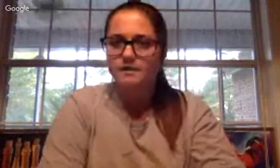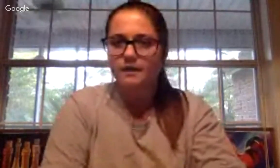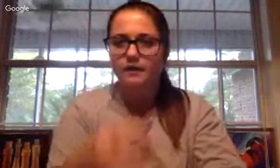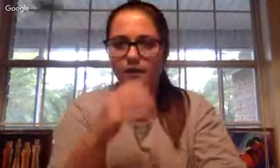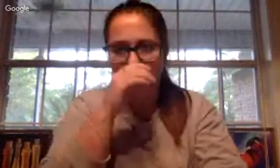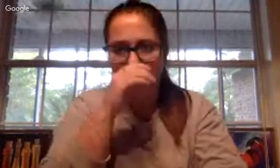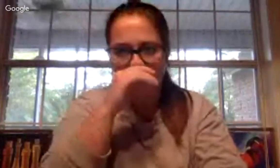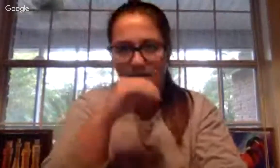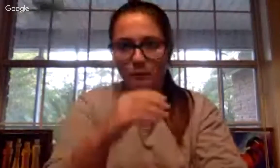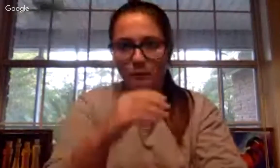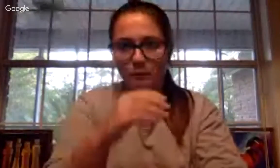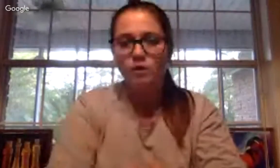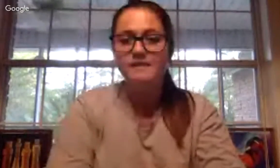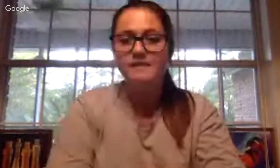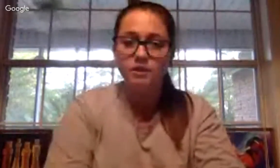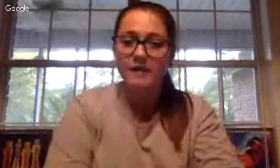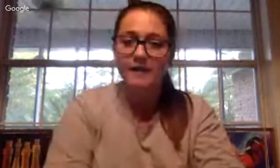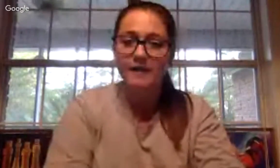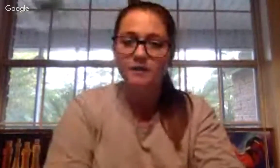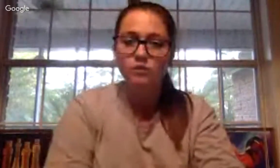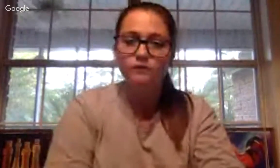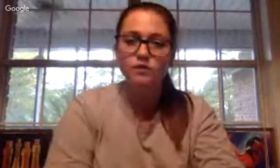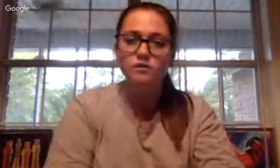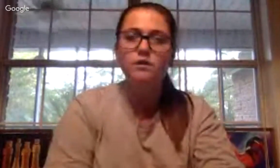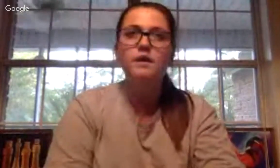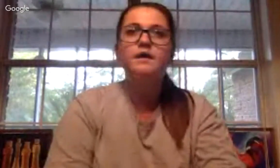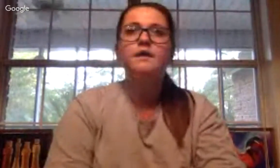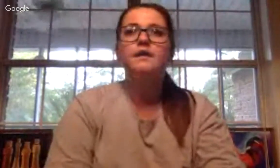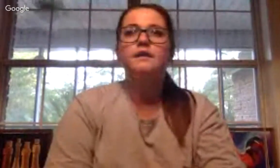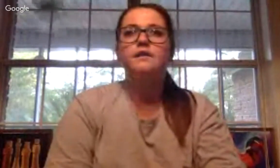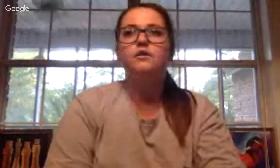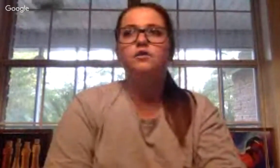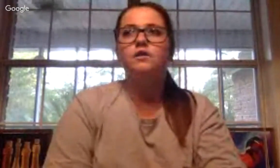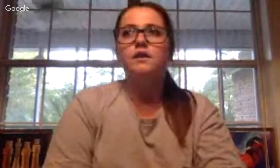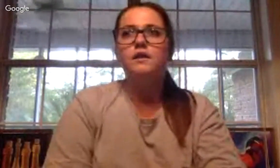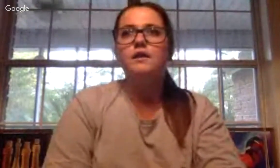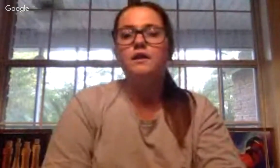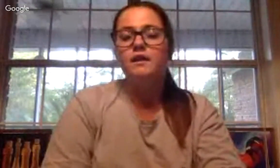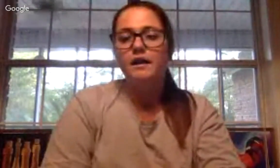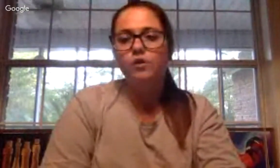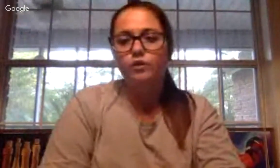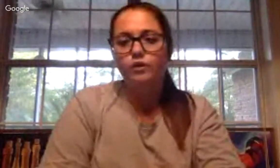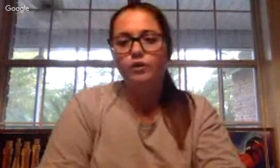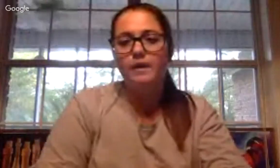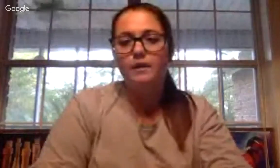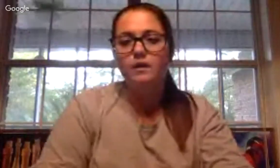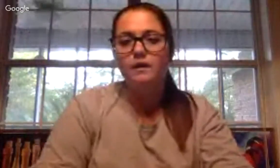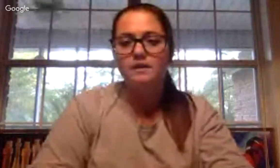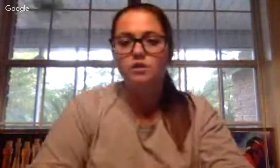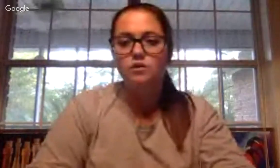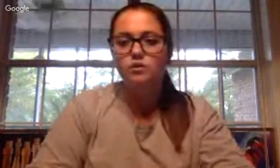Sign Language or something more standardized and universal, the client or learner may run